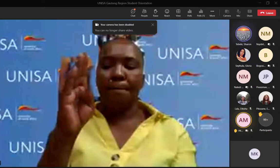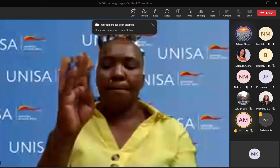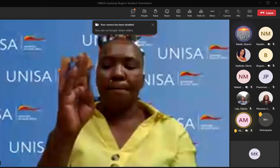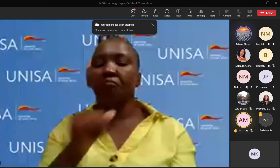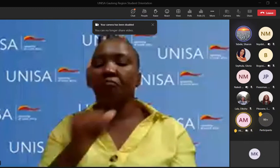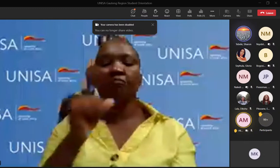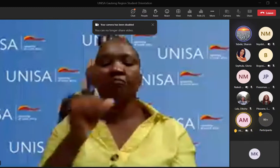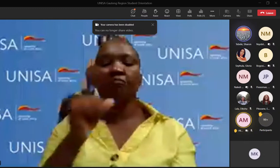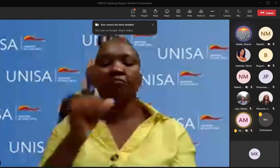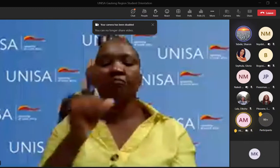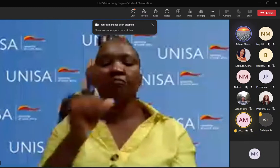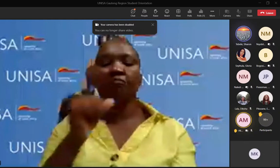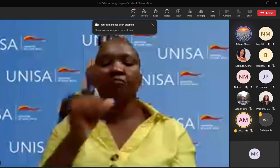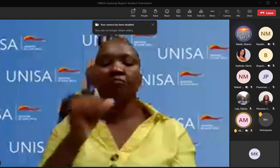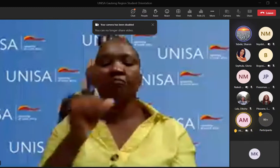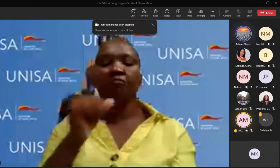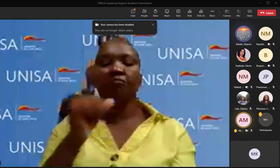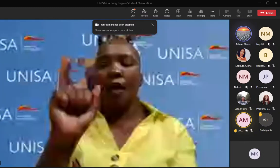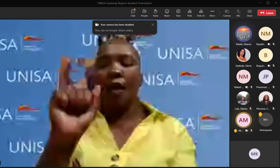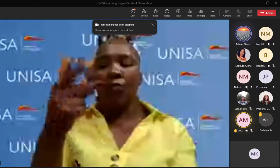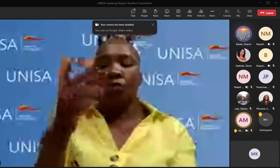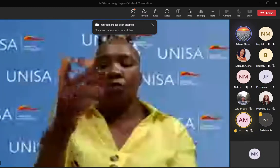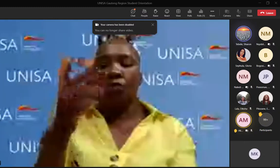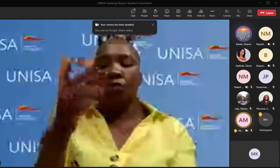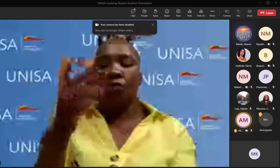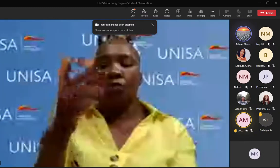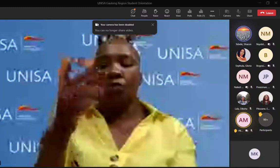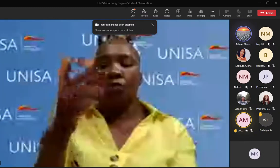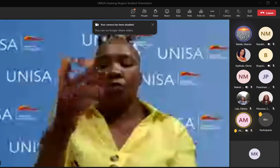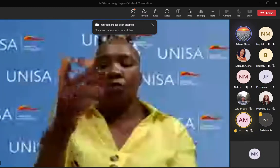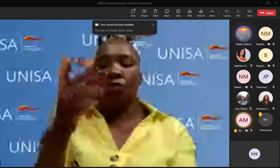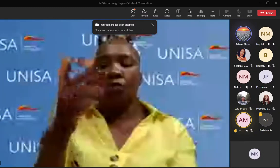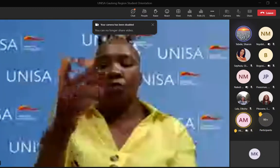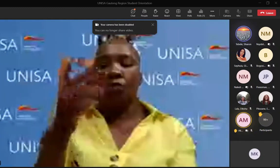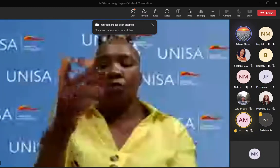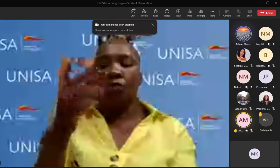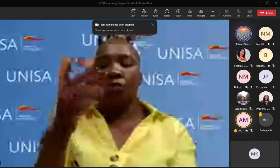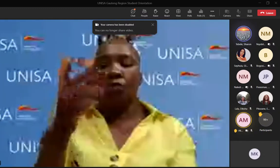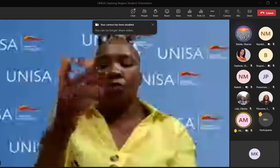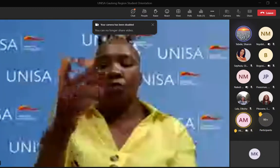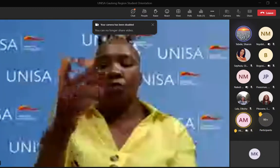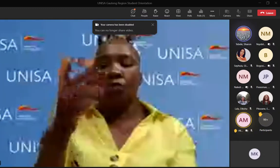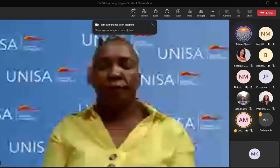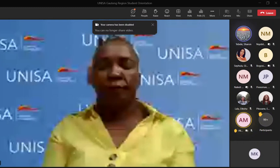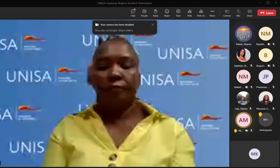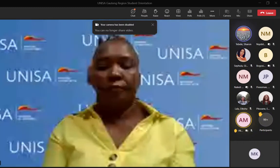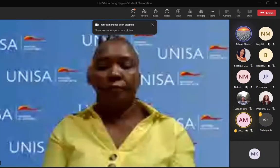we can proceed I need to ask away the question thank you